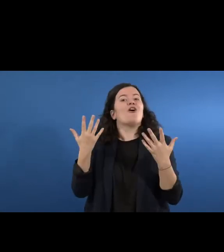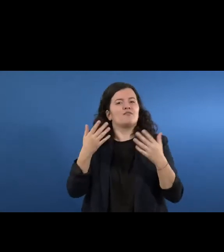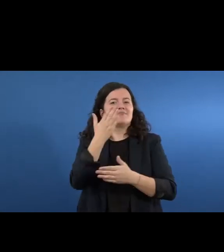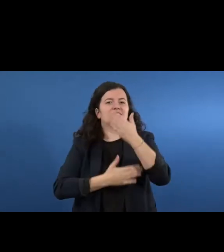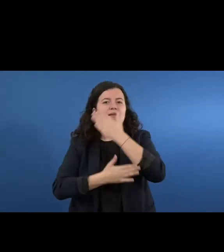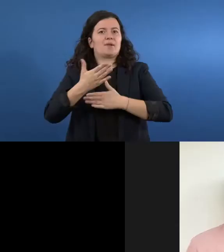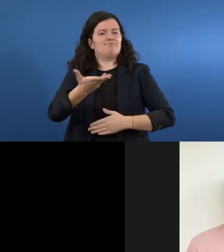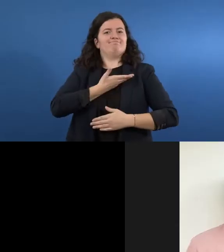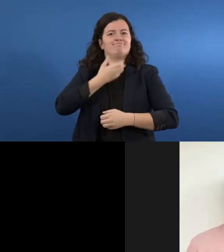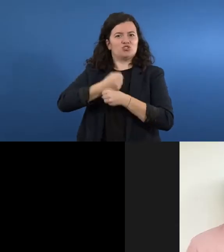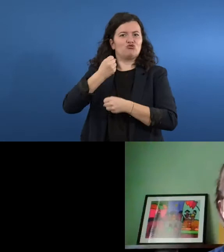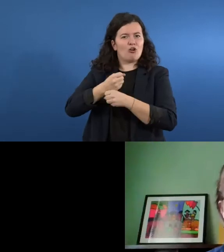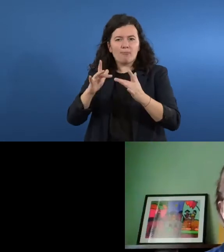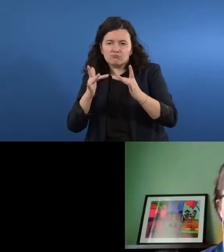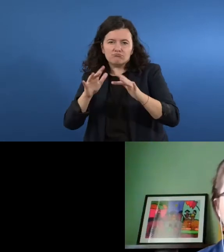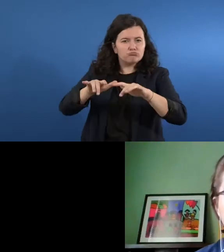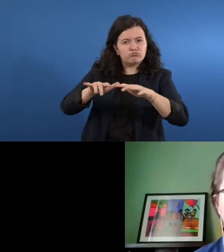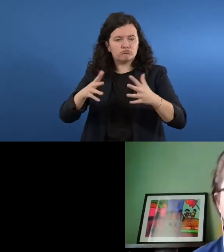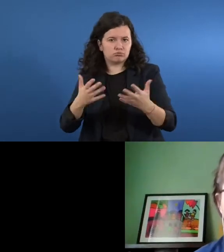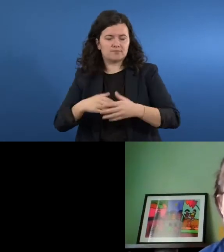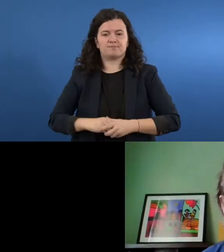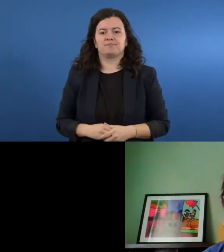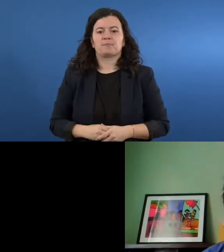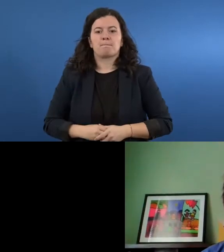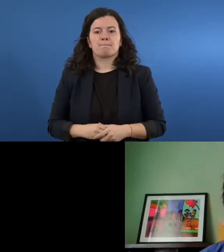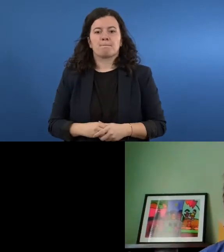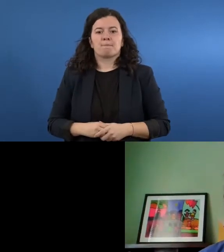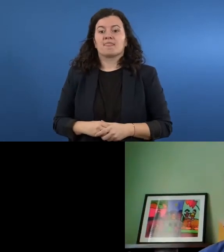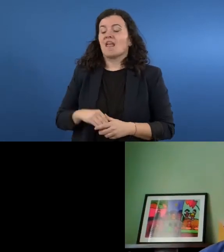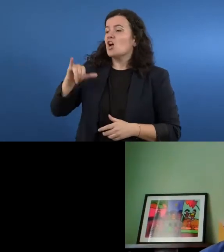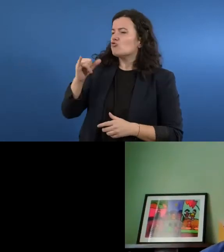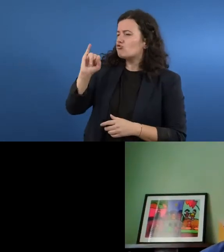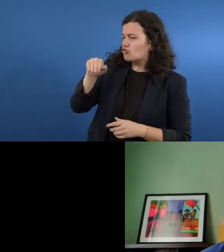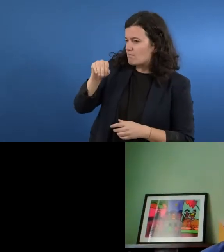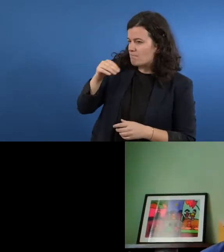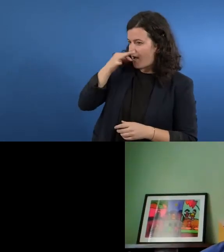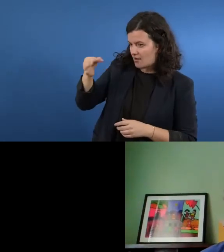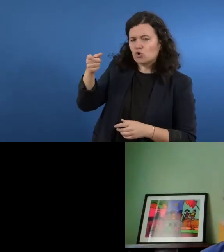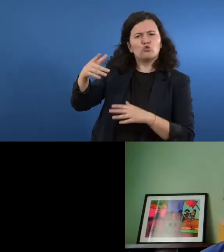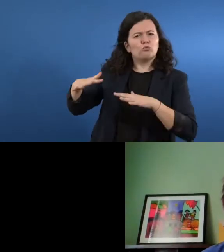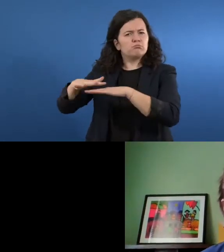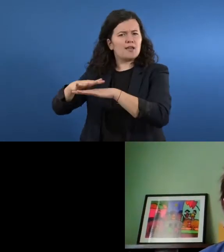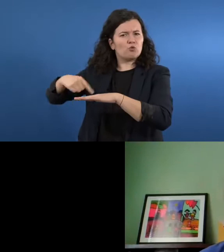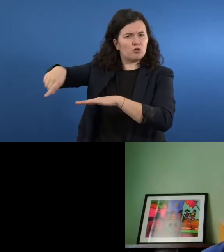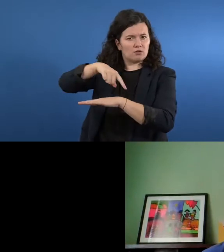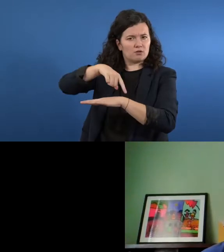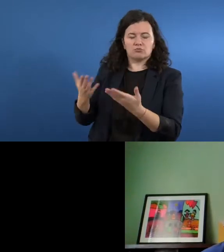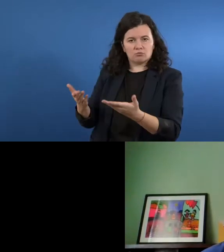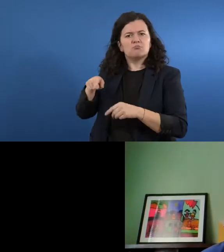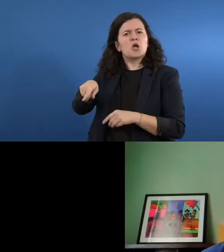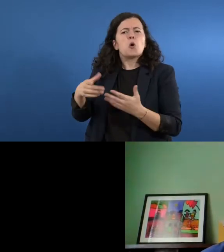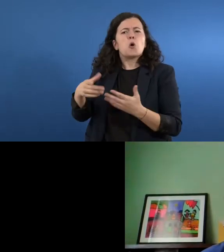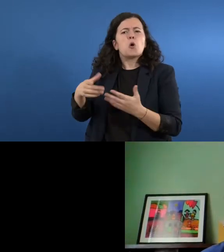with another question. So at the National Business and Disability Network, how do you see your role